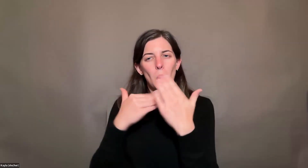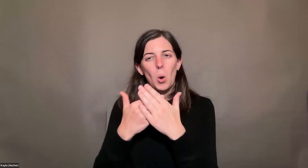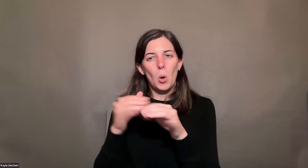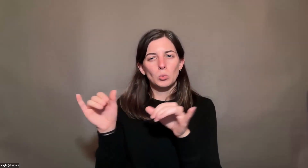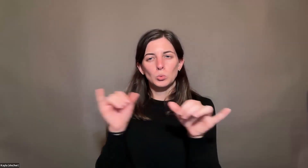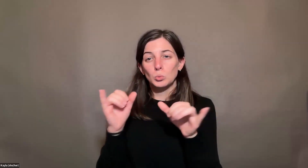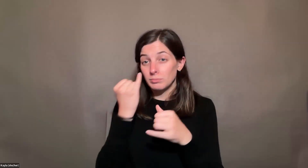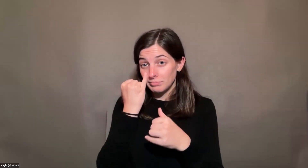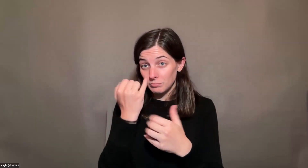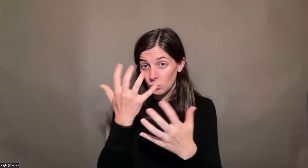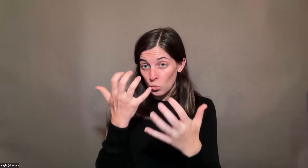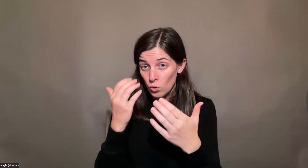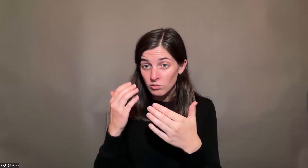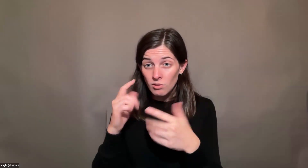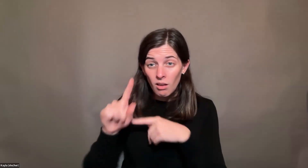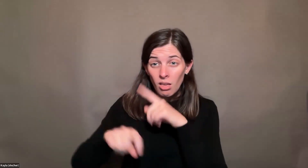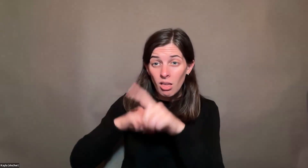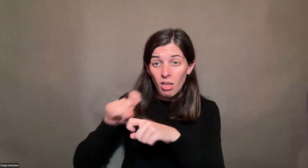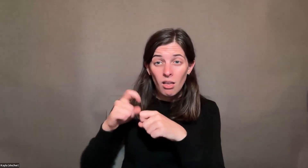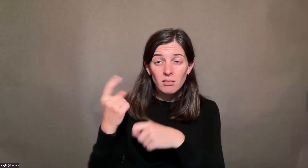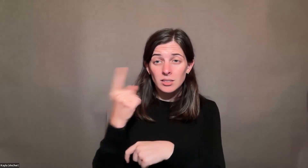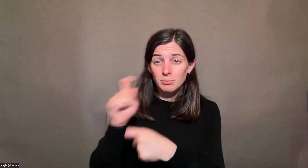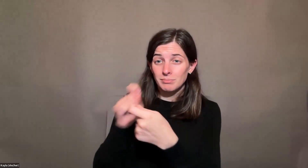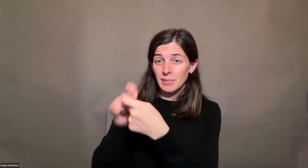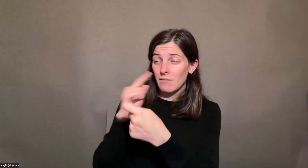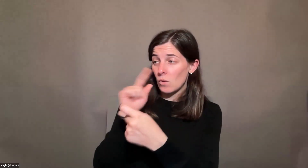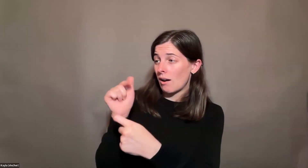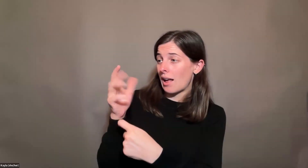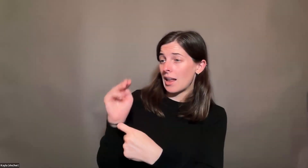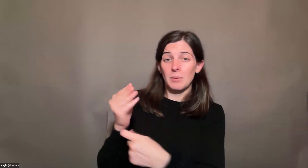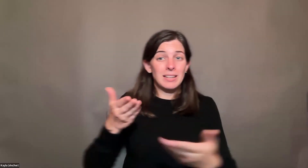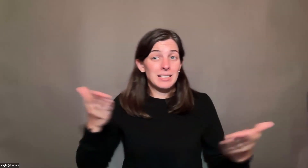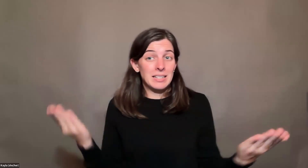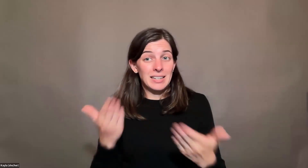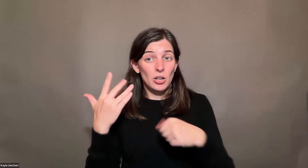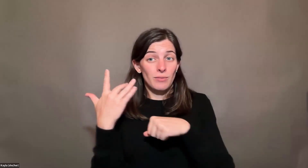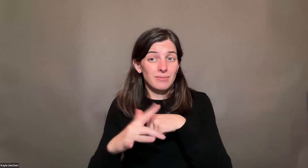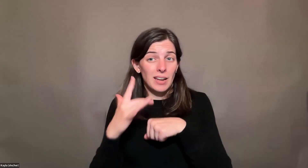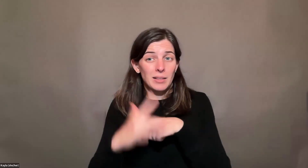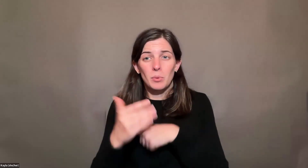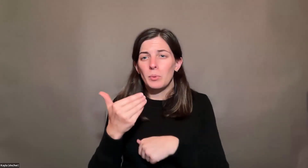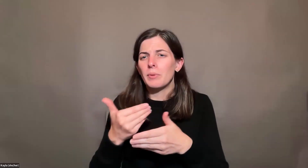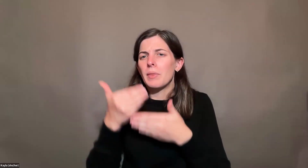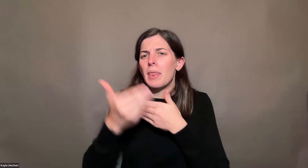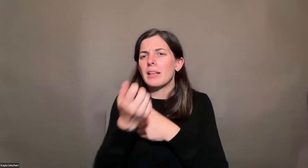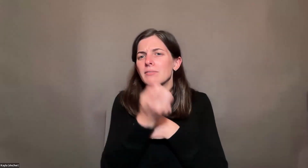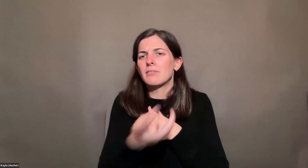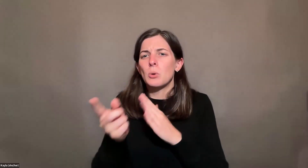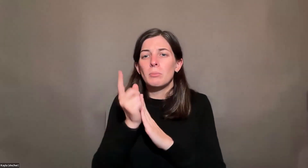to ask anything of Anam, he is right here and available just for the next few minutes. So you can write your questions